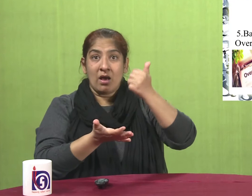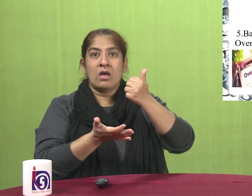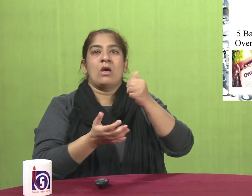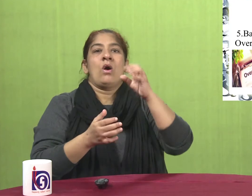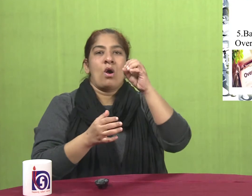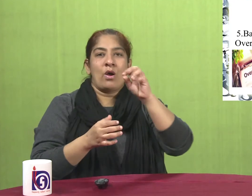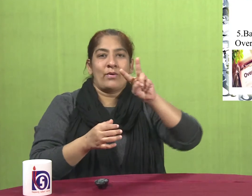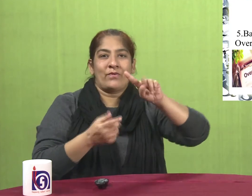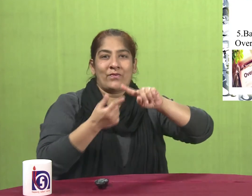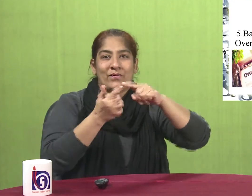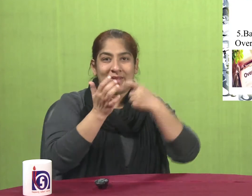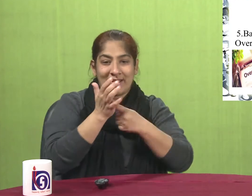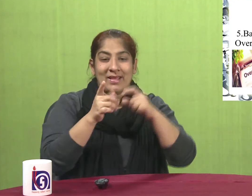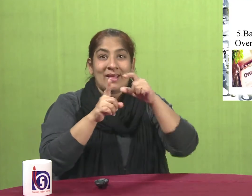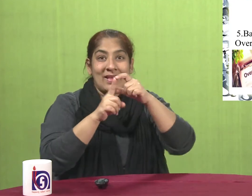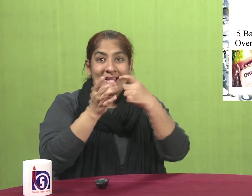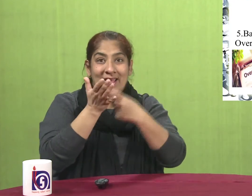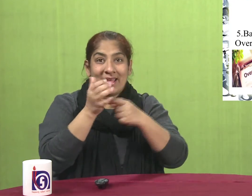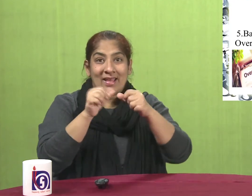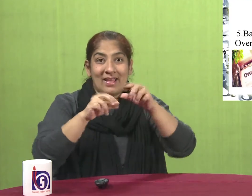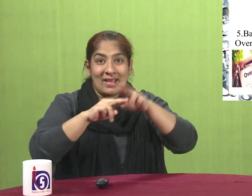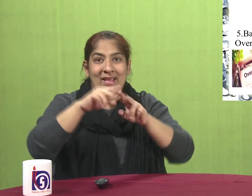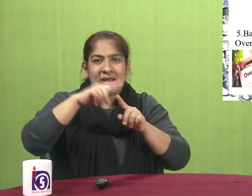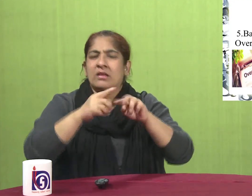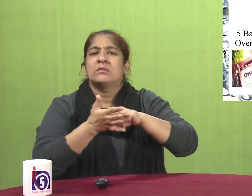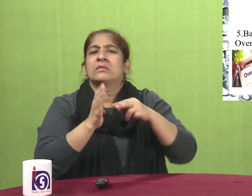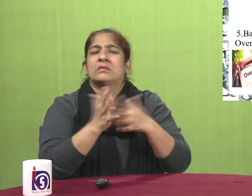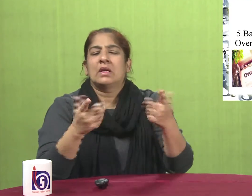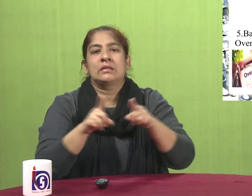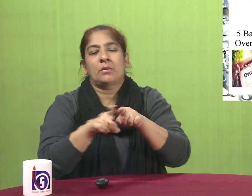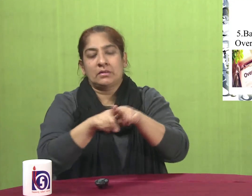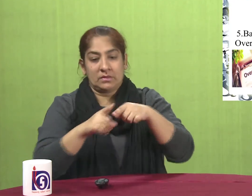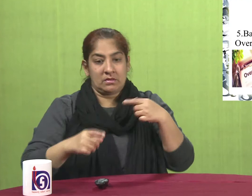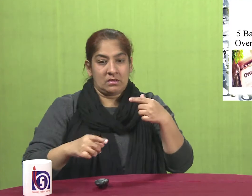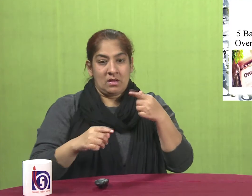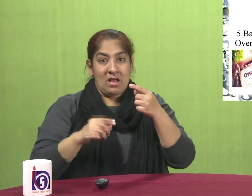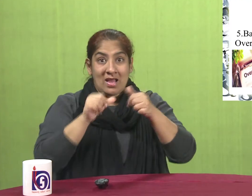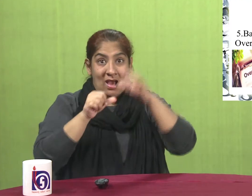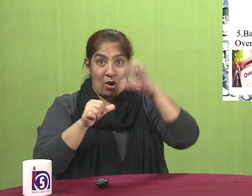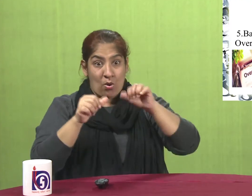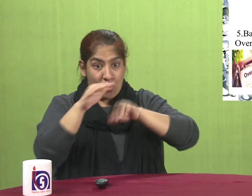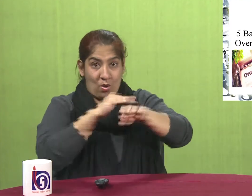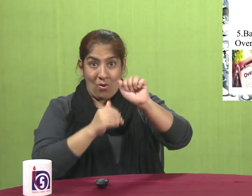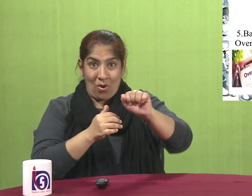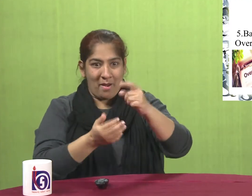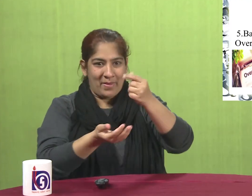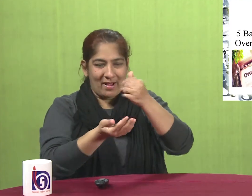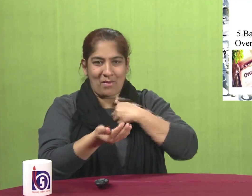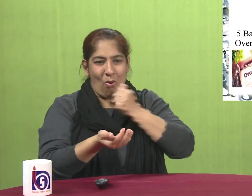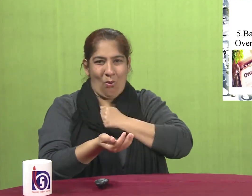The fifth point is bank overdraft. What does it mean? So it means when you take out some amount